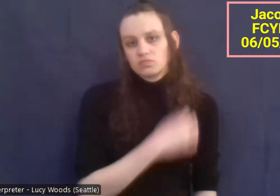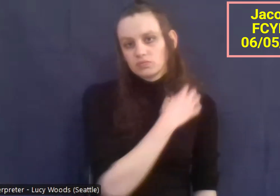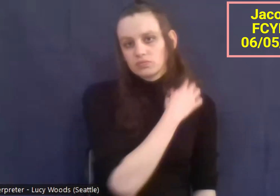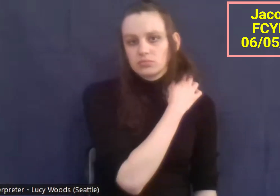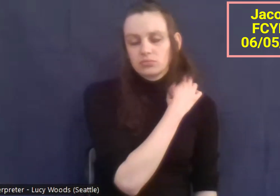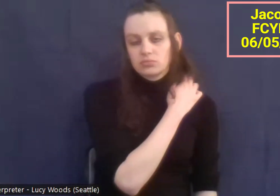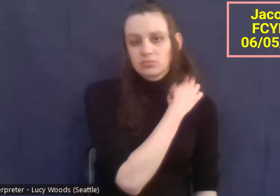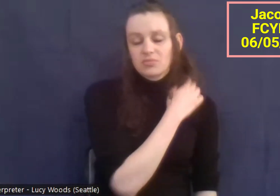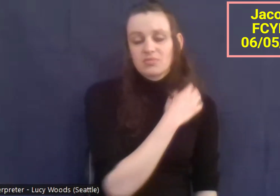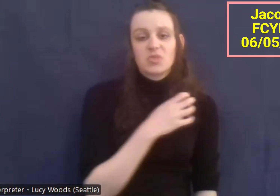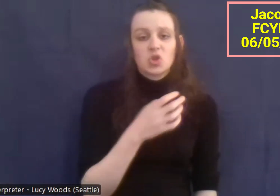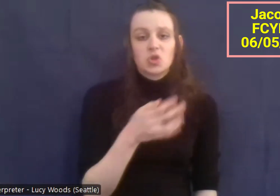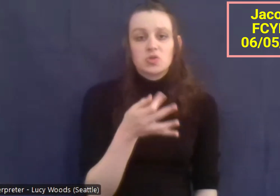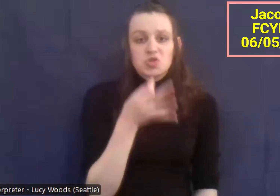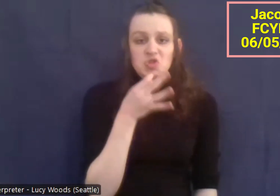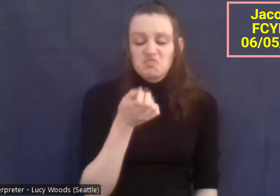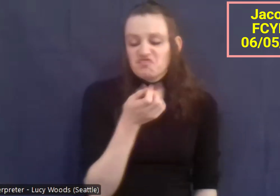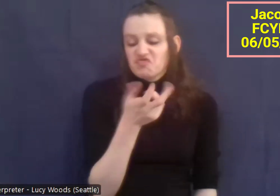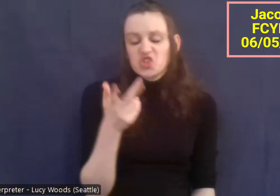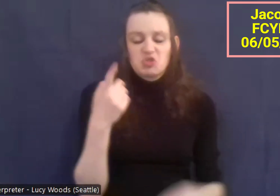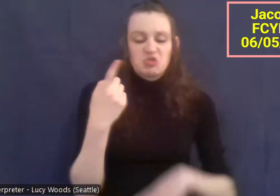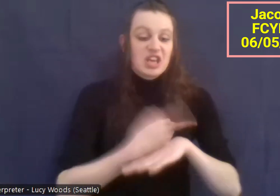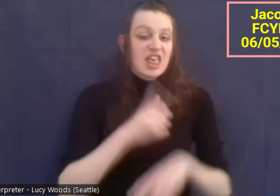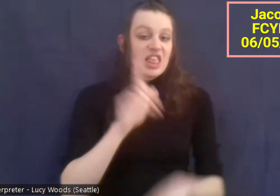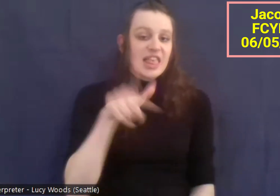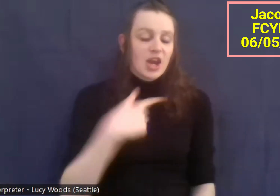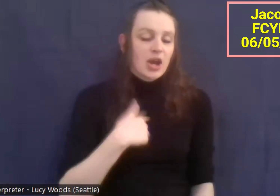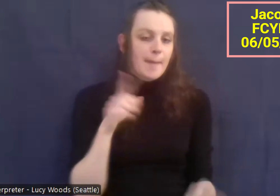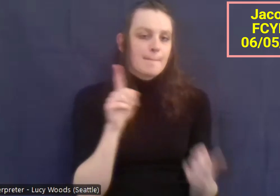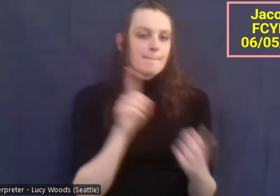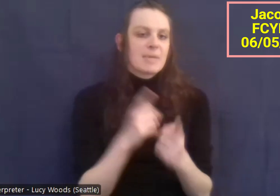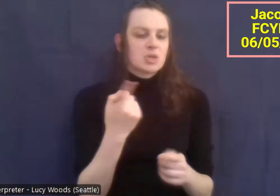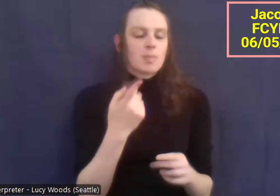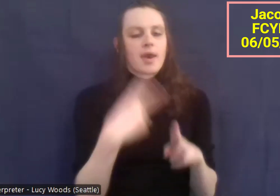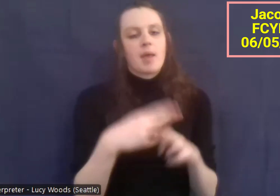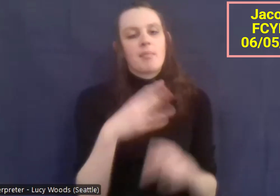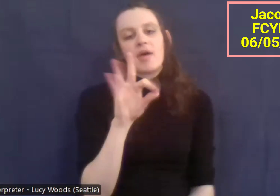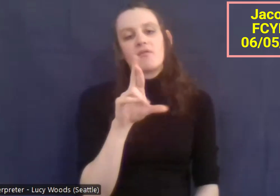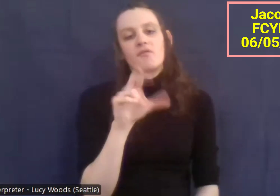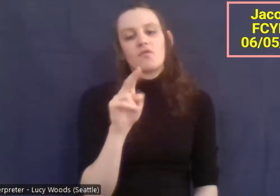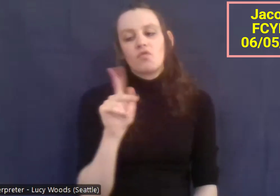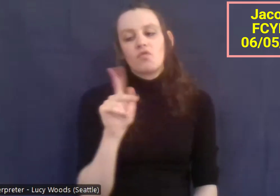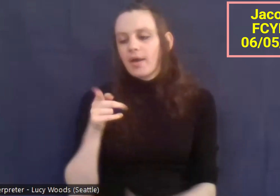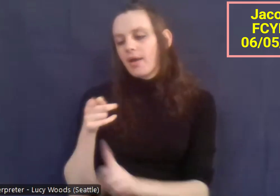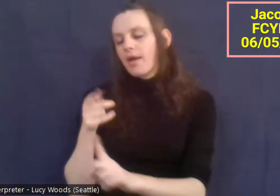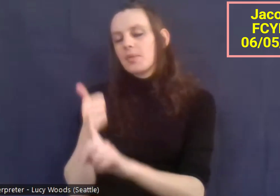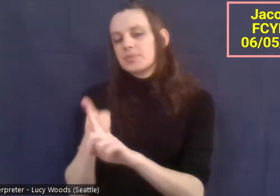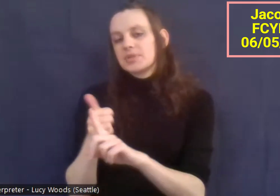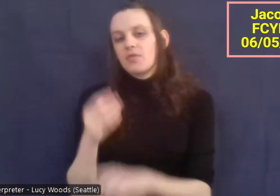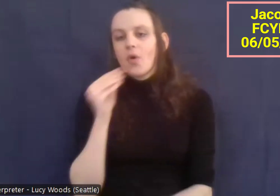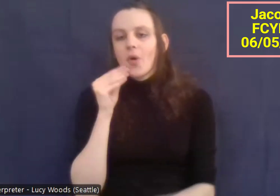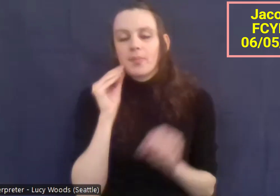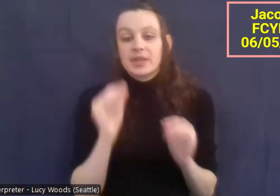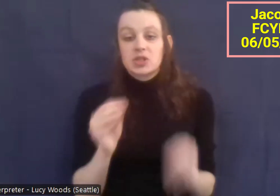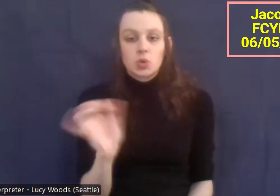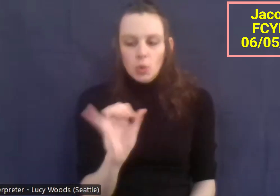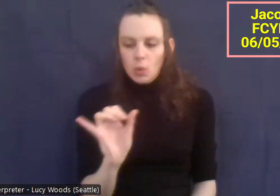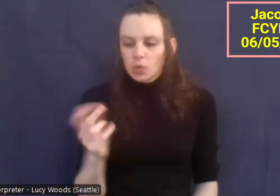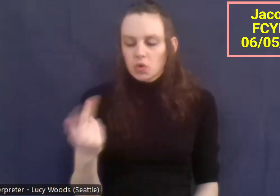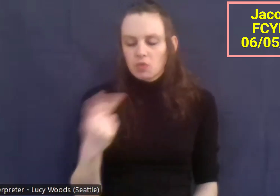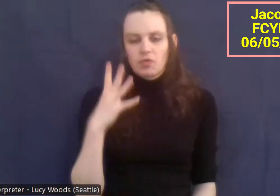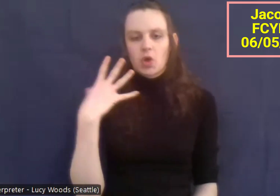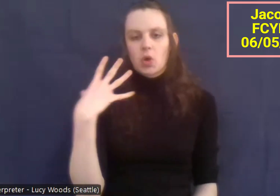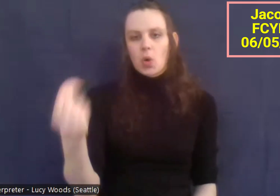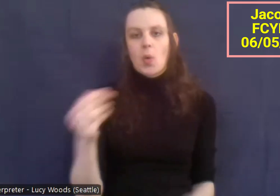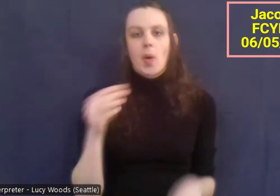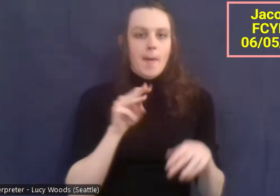Within the next few days, I met this guy, Frank, and he was homeless as well. And he ended up talking me into going to the beach with him. And I walked,